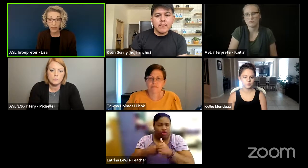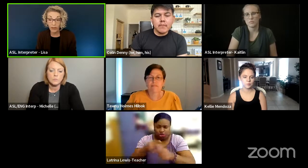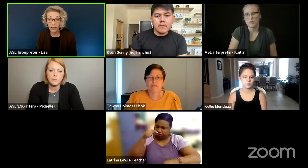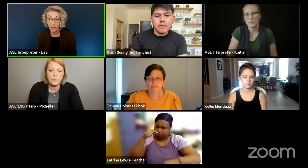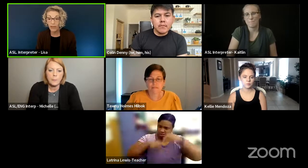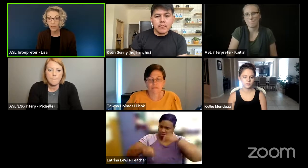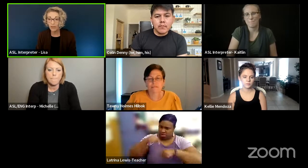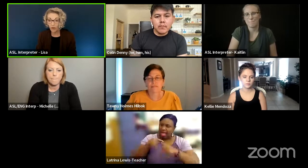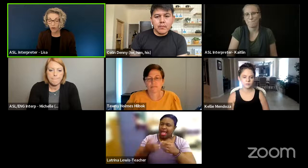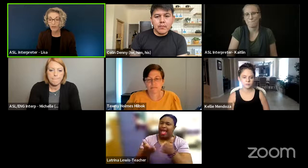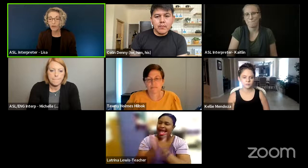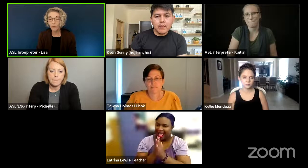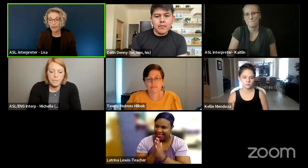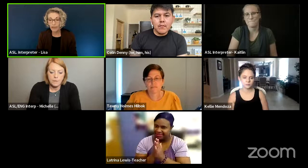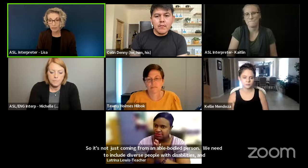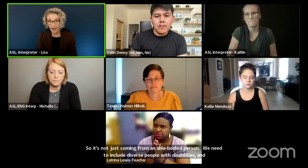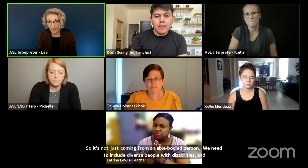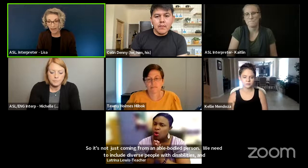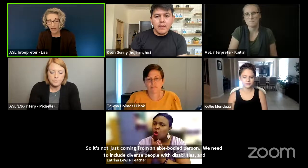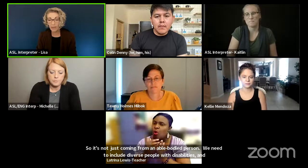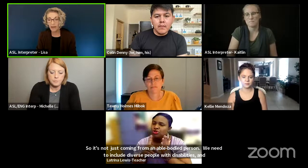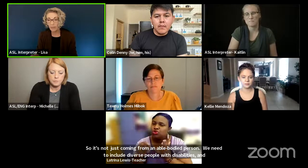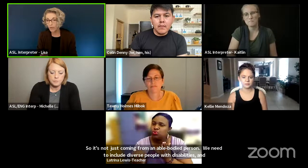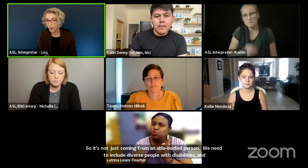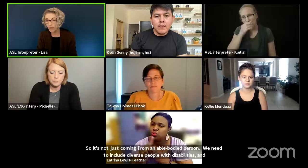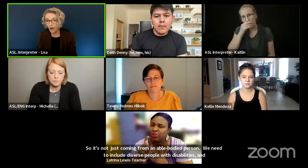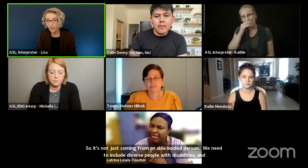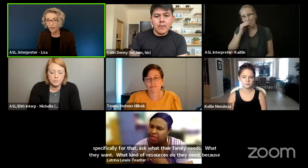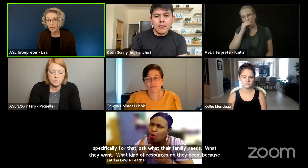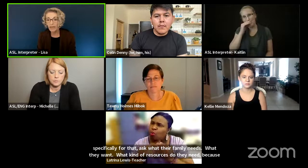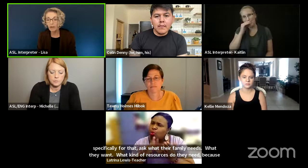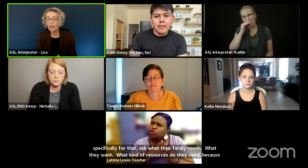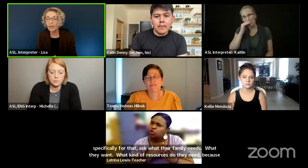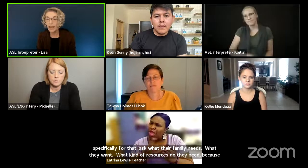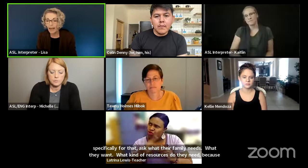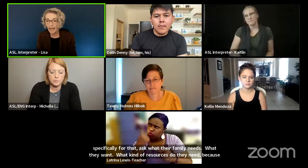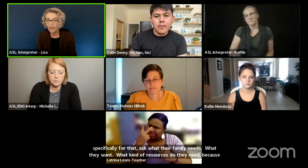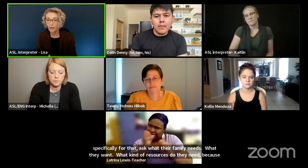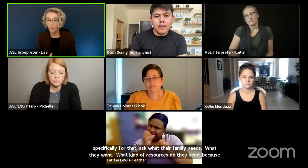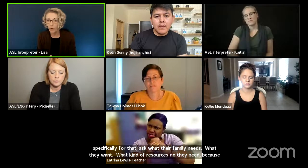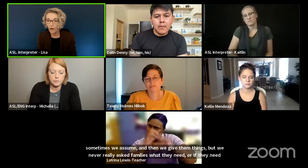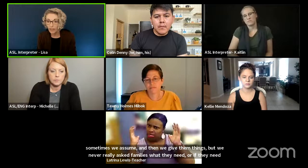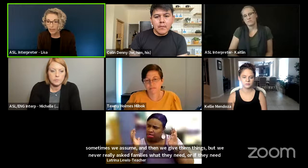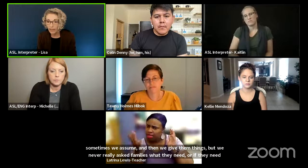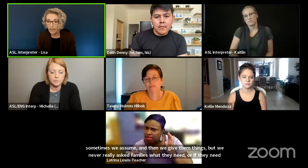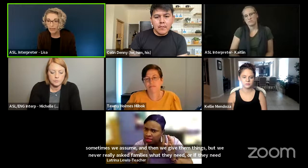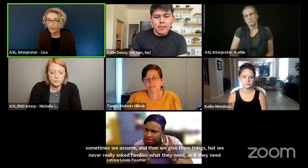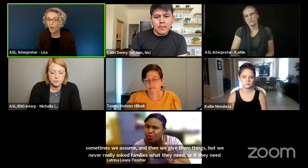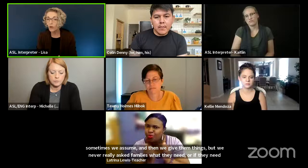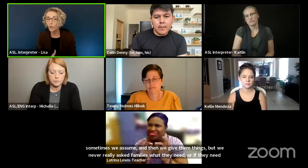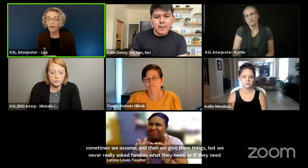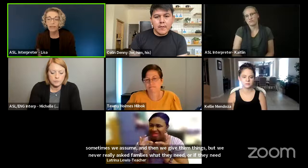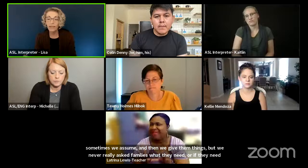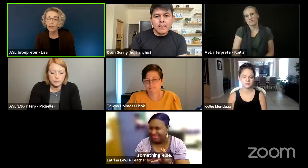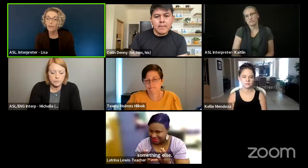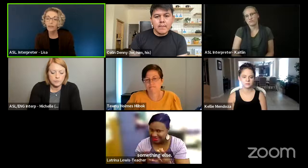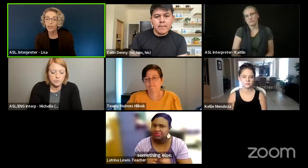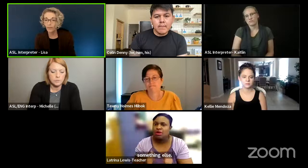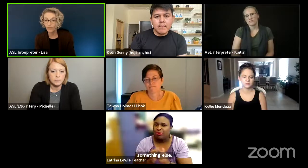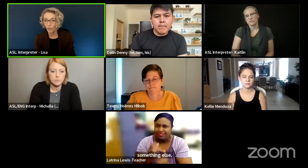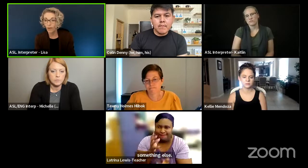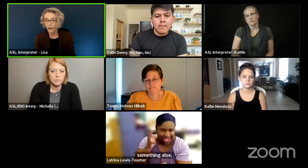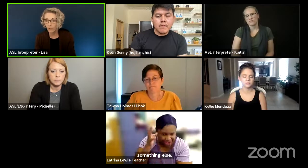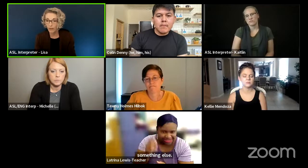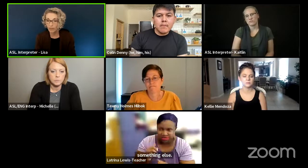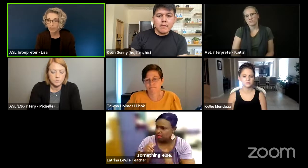something else. So I think we need to back up, and before we offer anything, we need to ask them, what do they need? What is their